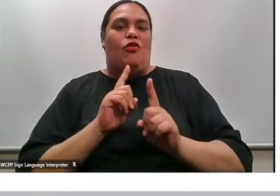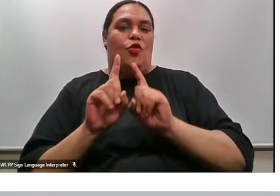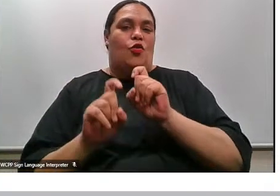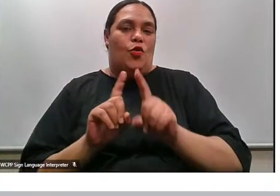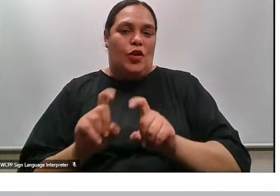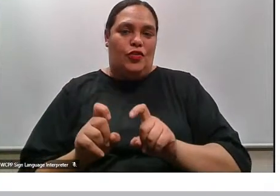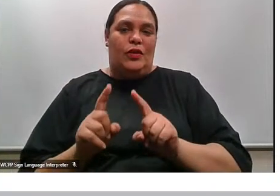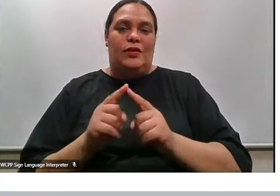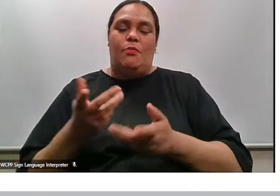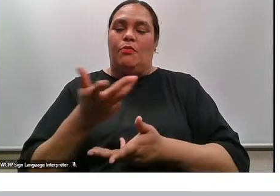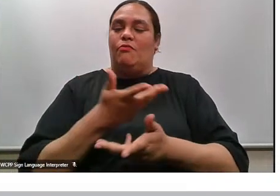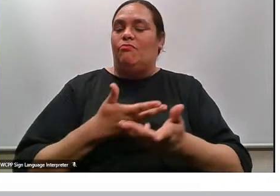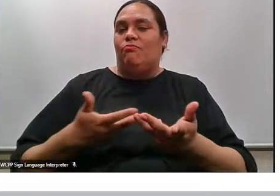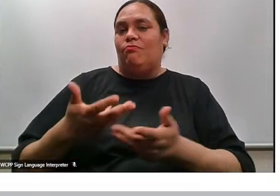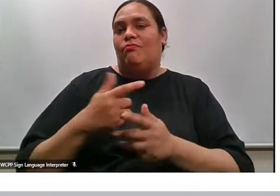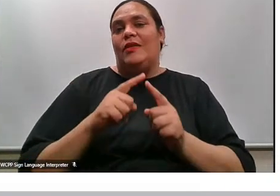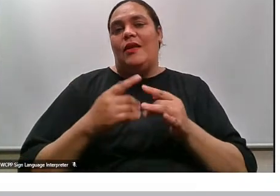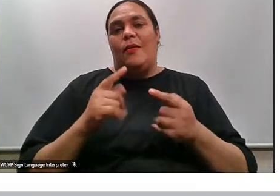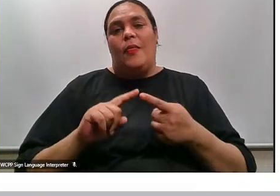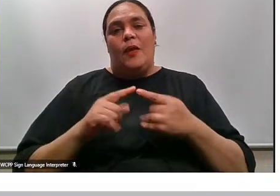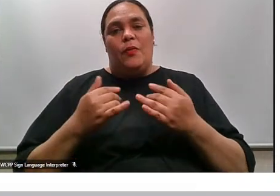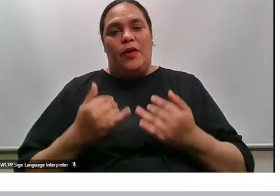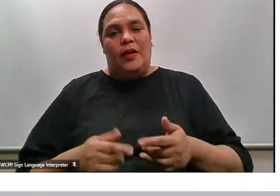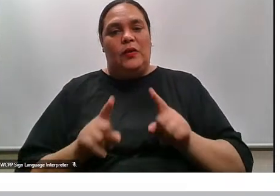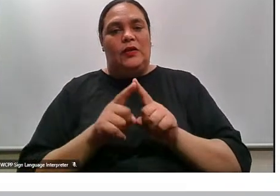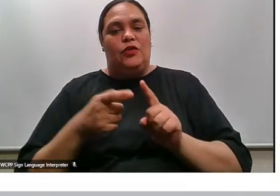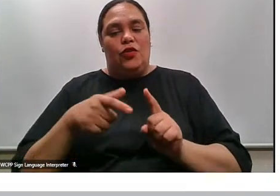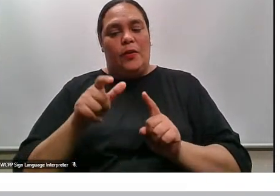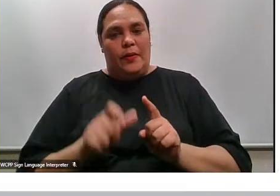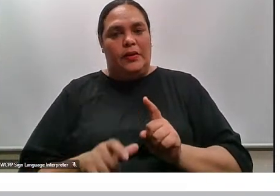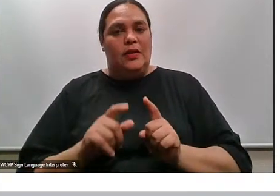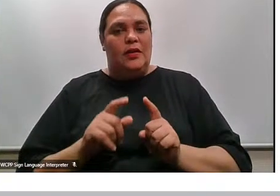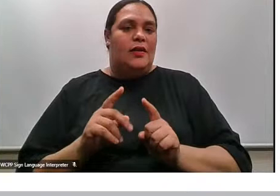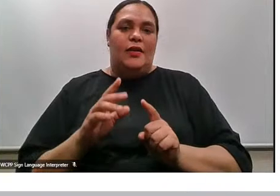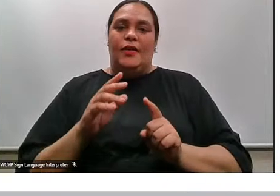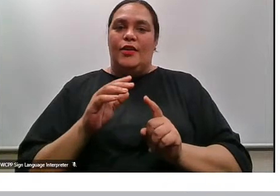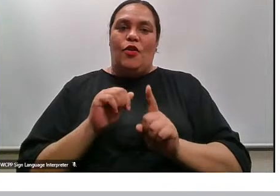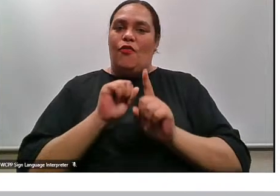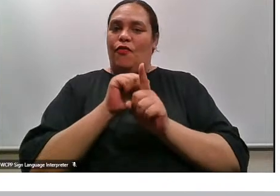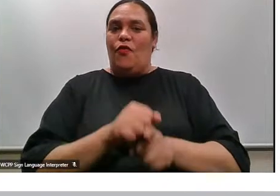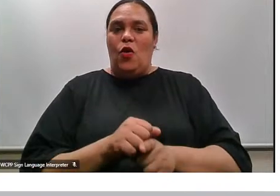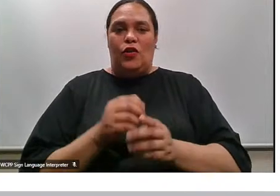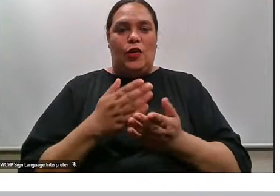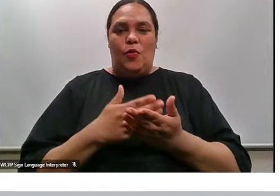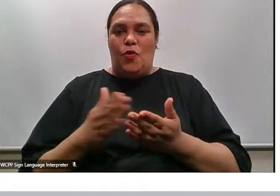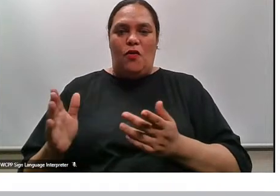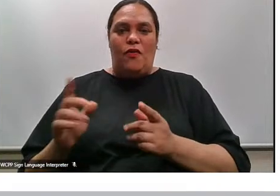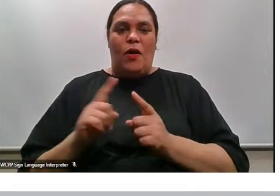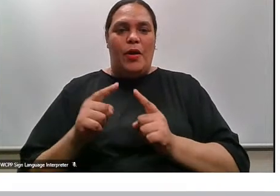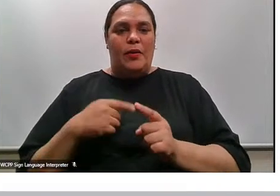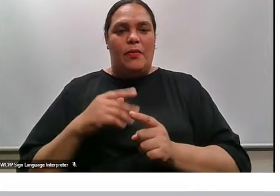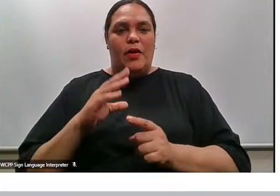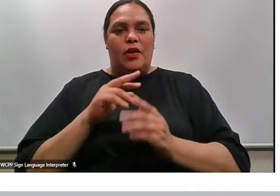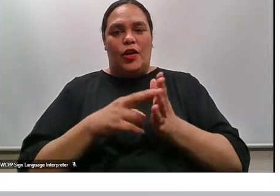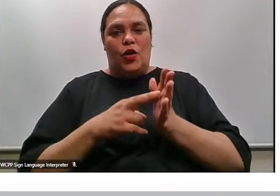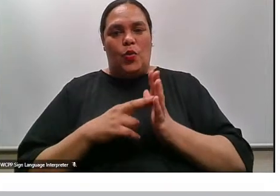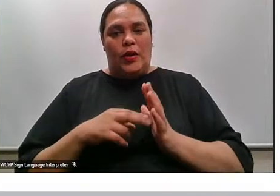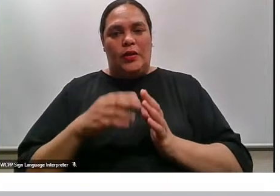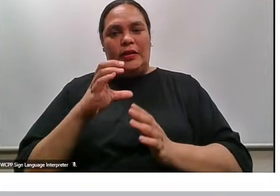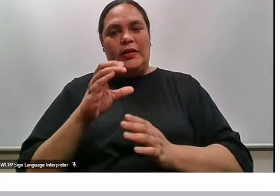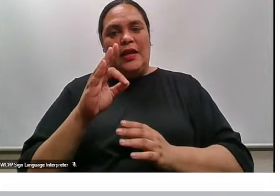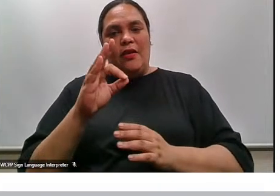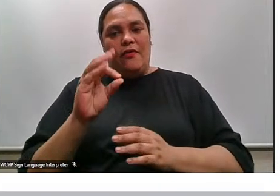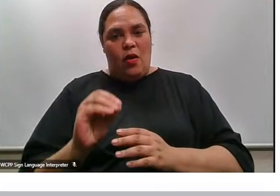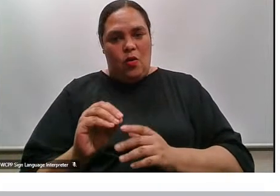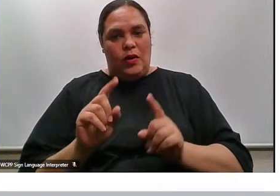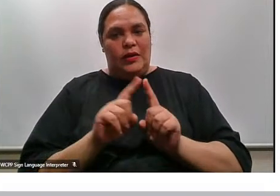to engage. And at this point, Chairperson, it is not a forceful removal, but I will request that the CFO,